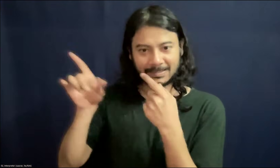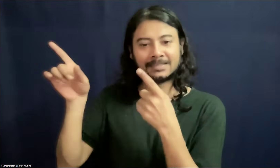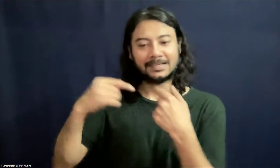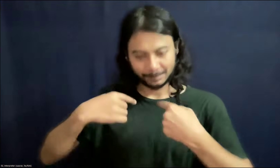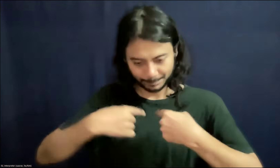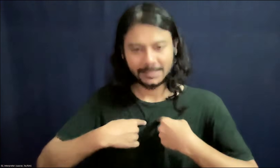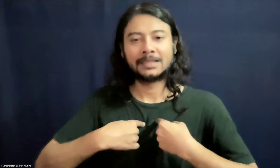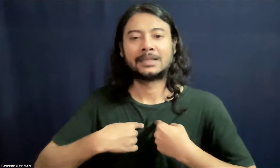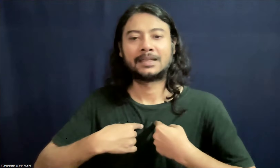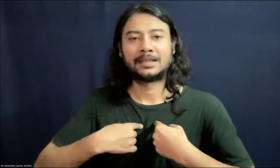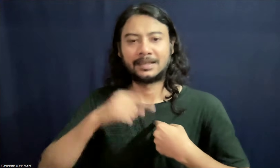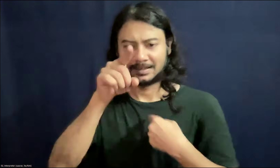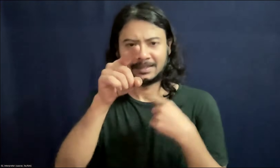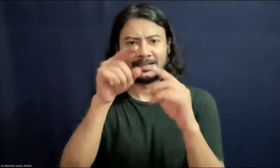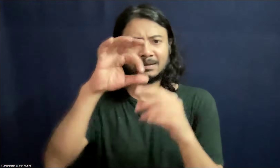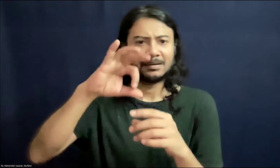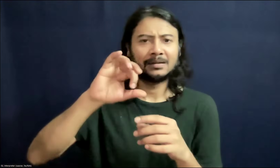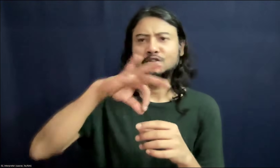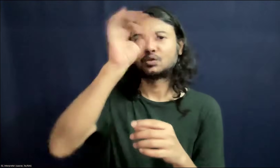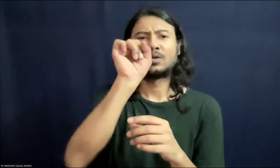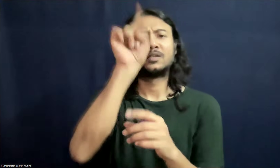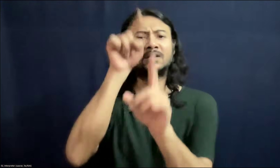am the source of everything.